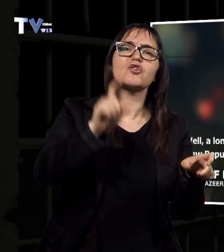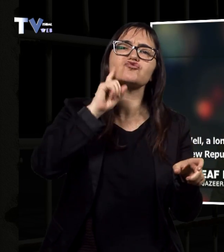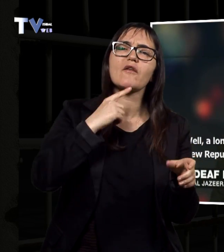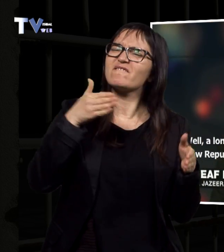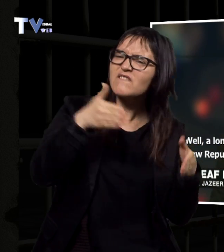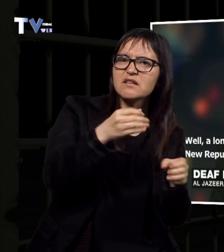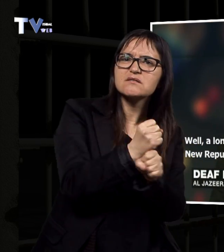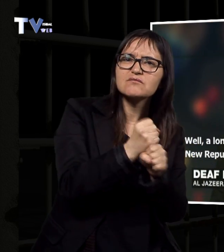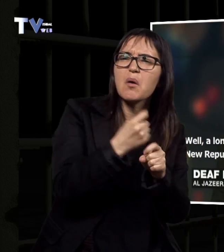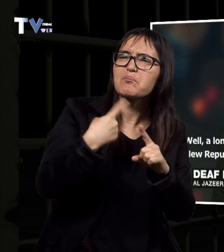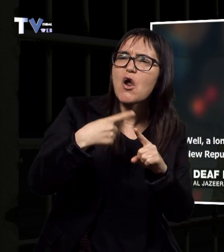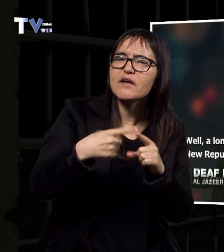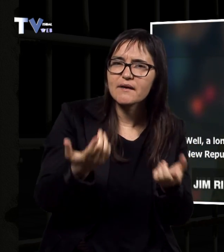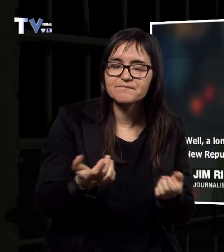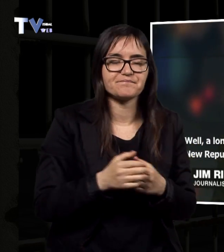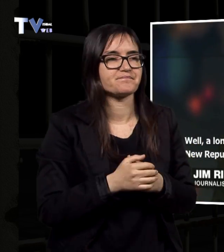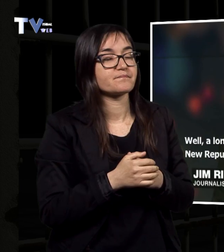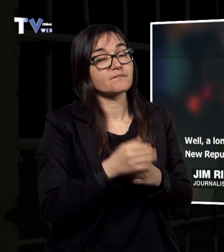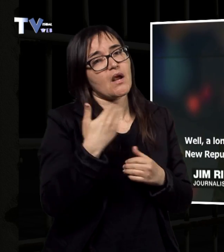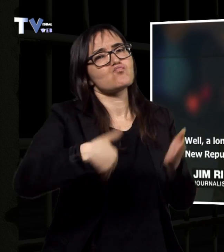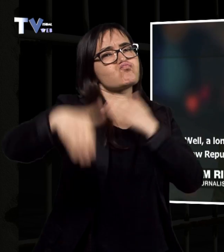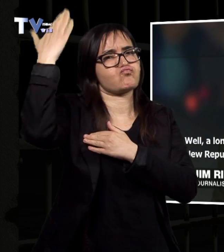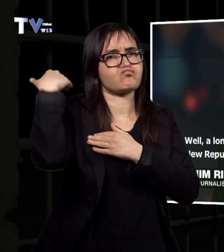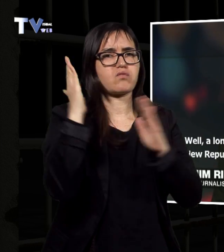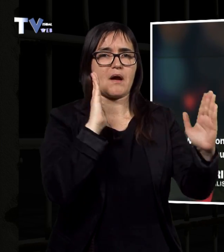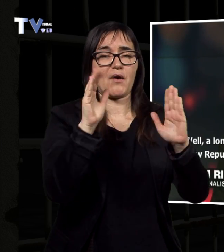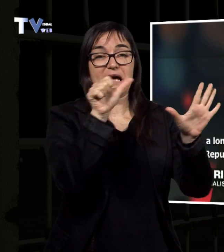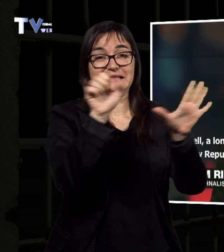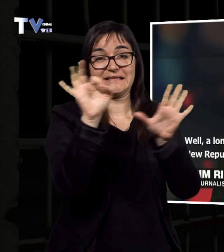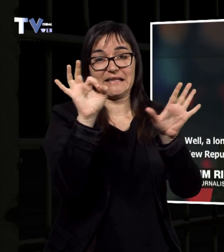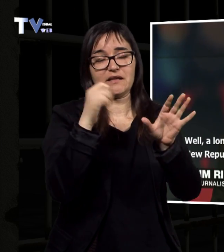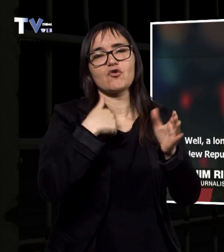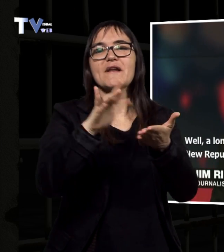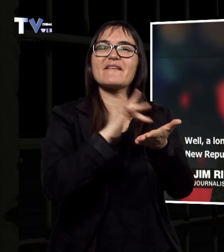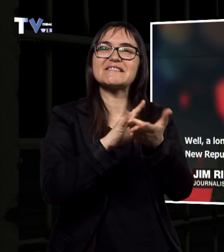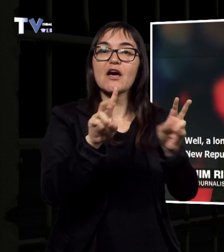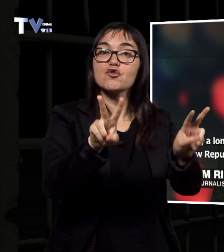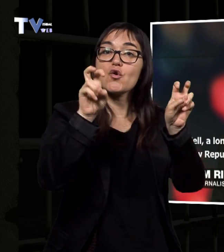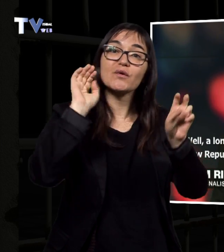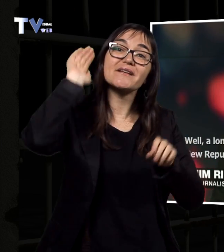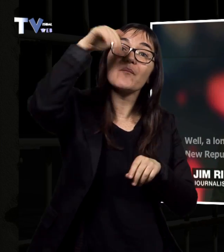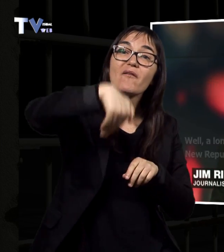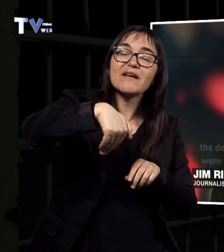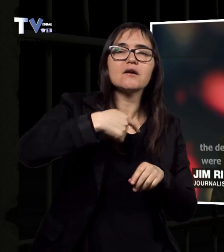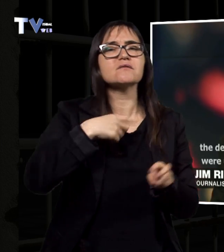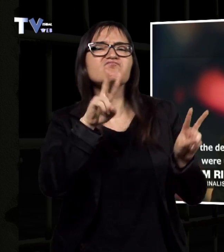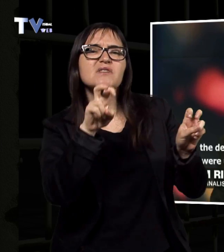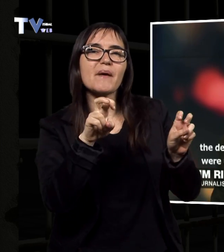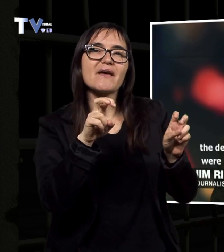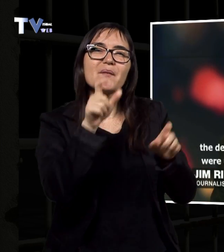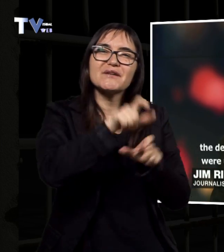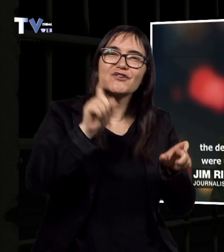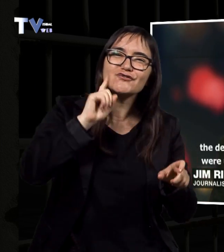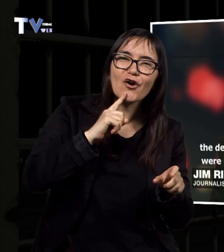long time ago, in the 1960s, I worked for the New Republic magazine, and I started writing about the deaf and